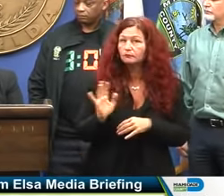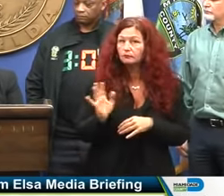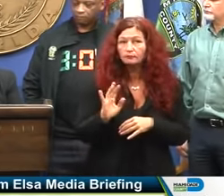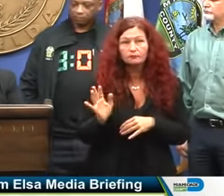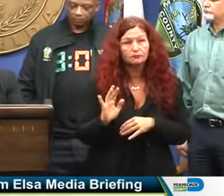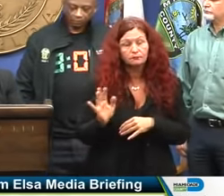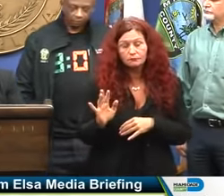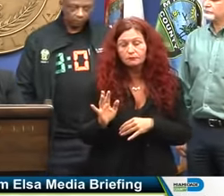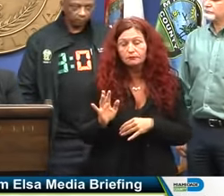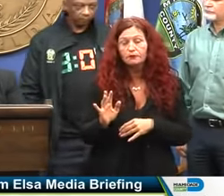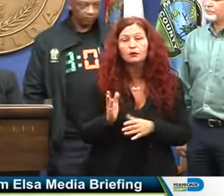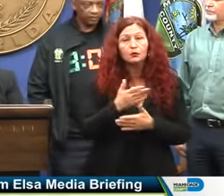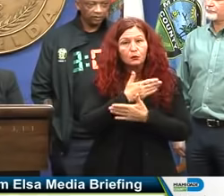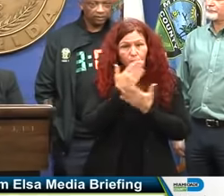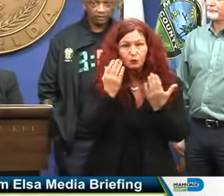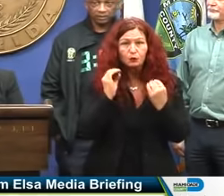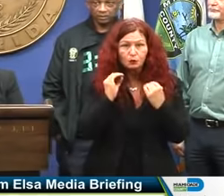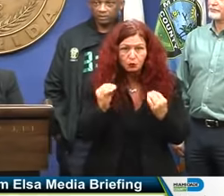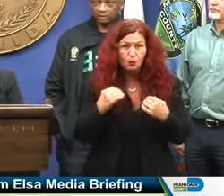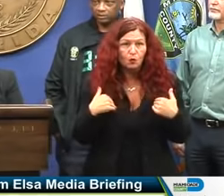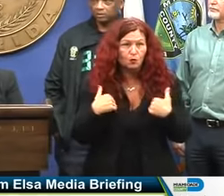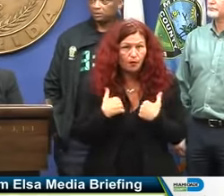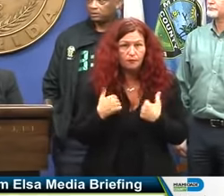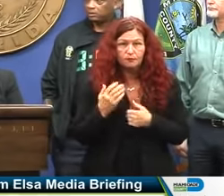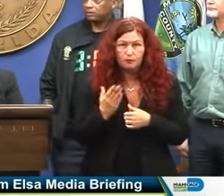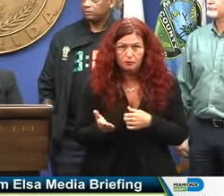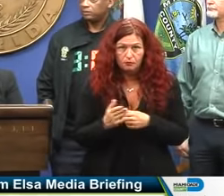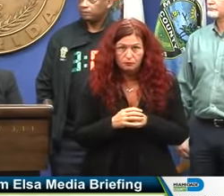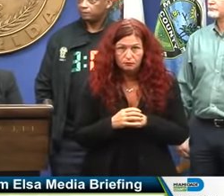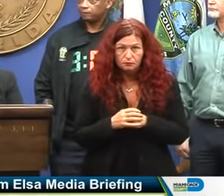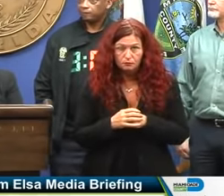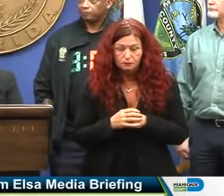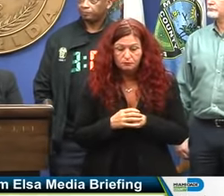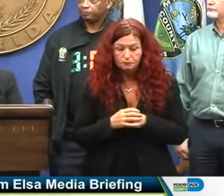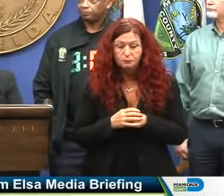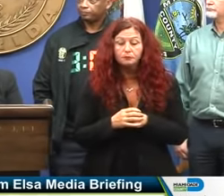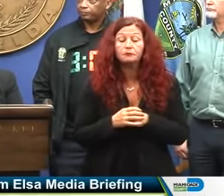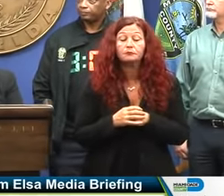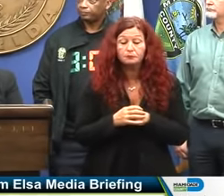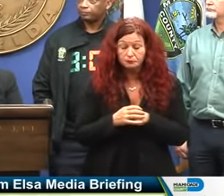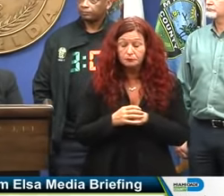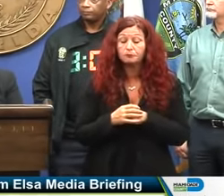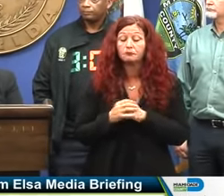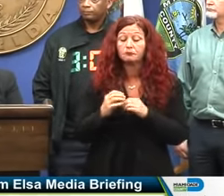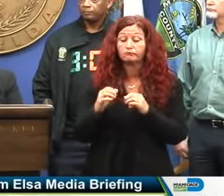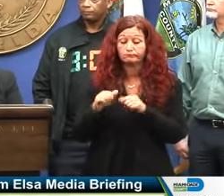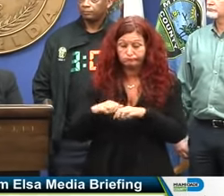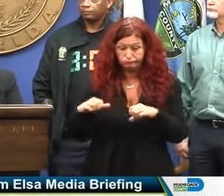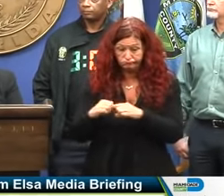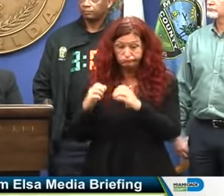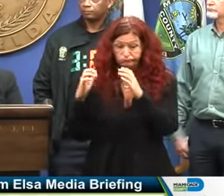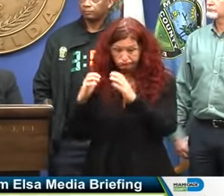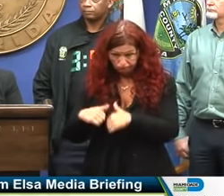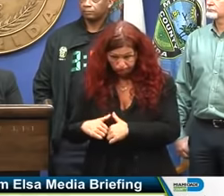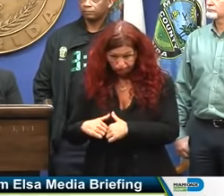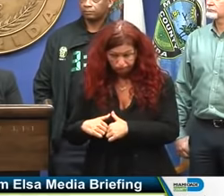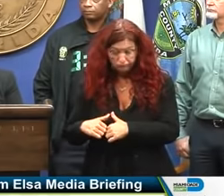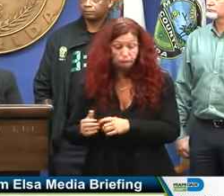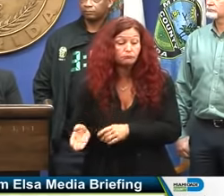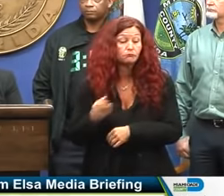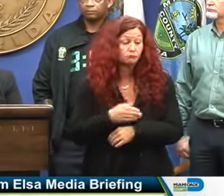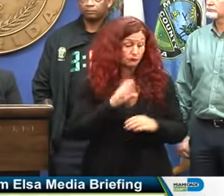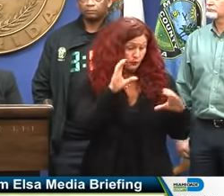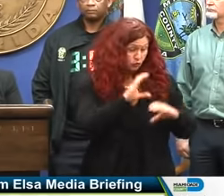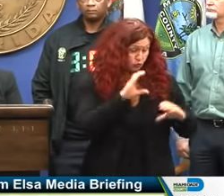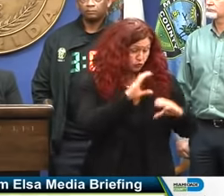Since the first responders were able to resume their work on the collapse last night, we have very sadly recovered 3